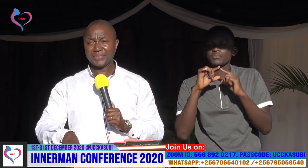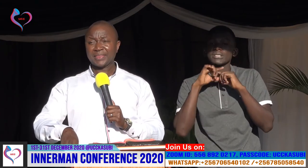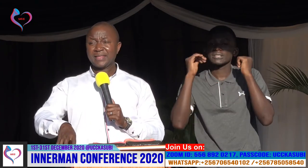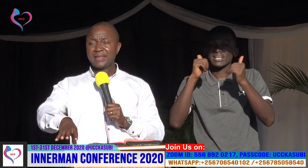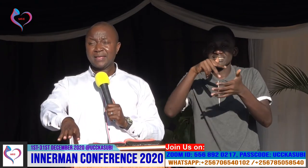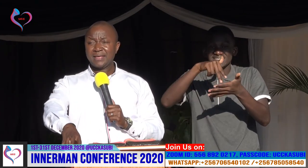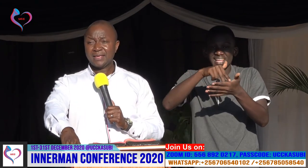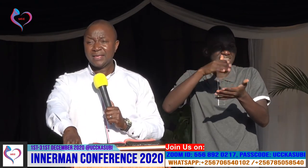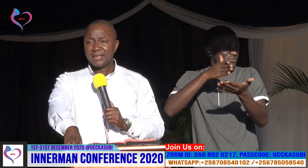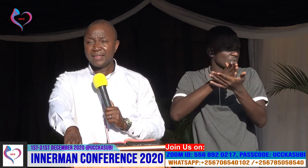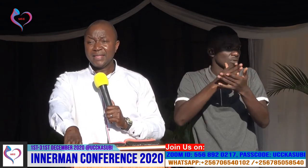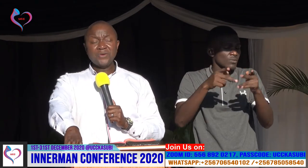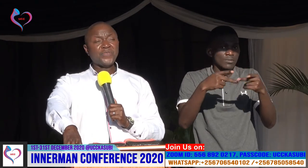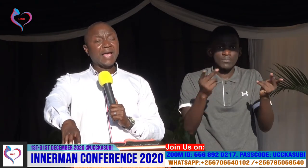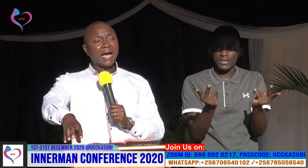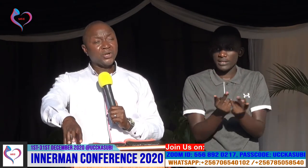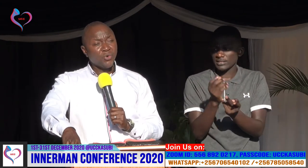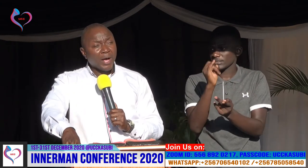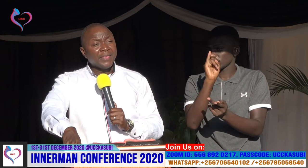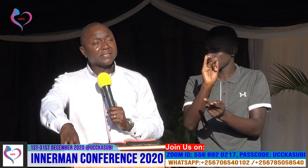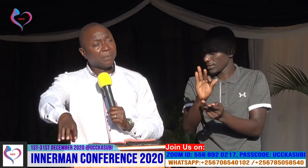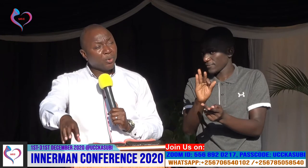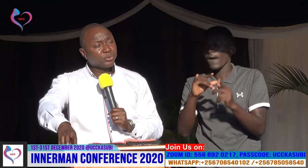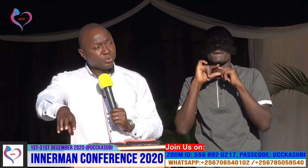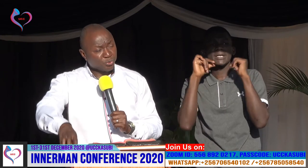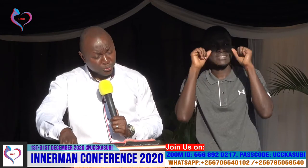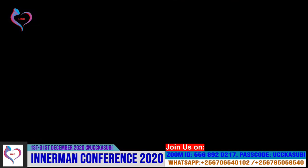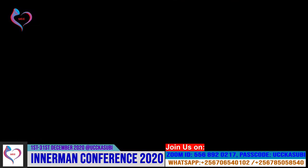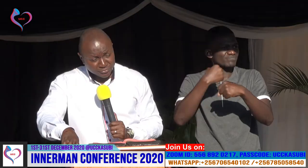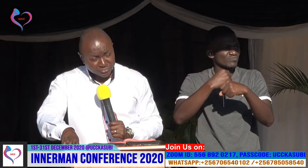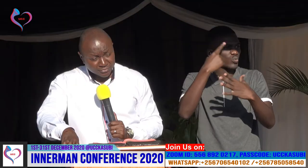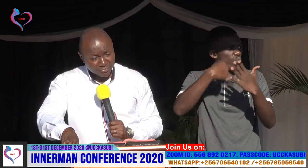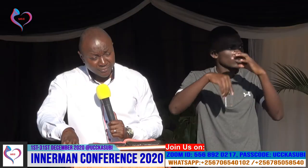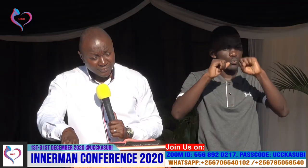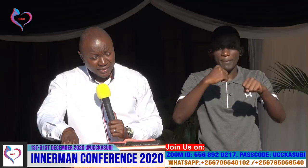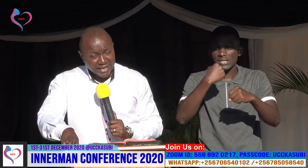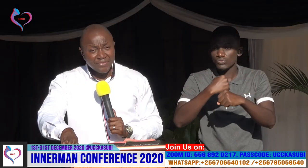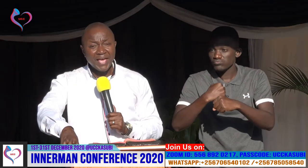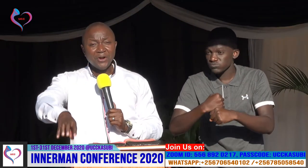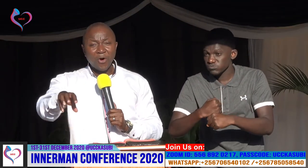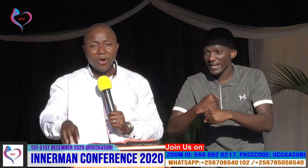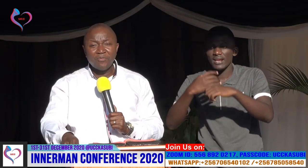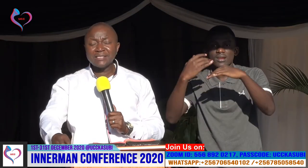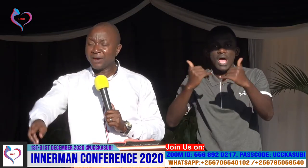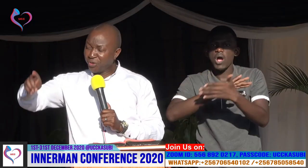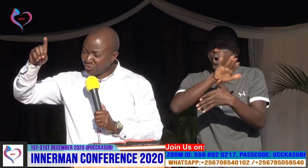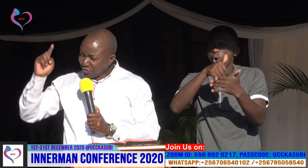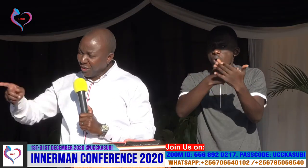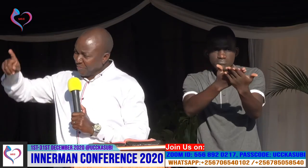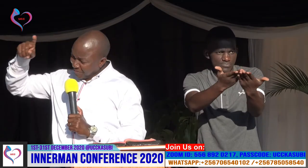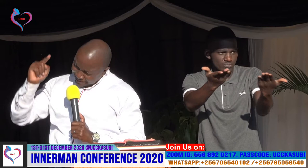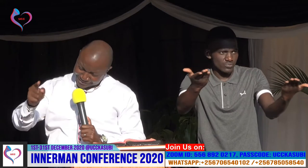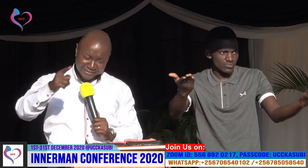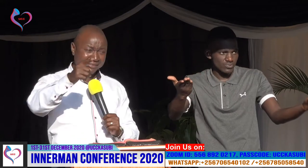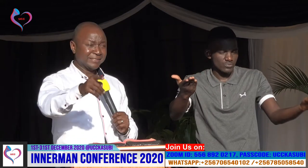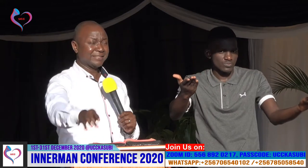place, if they can do what they are supposed to do, then all of us are going to fall